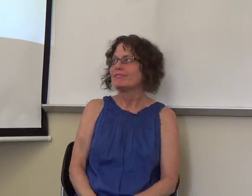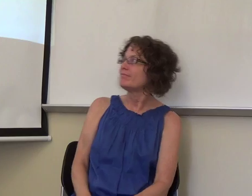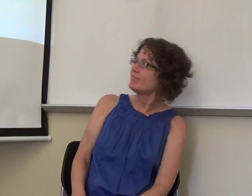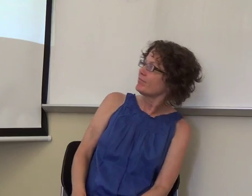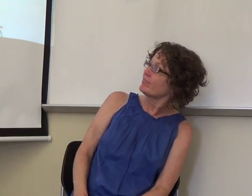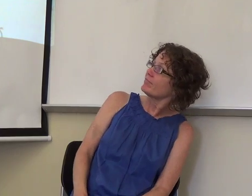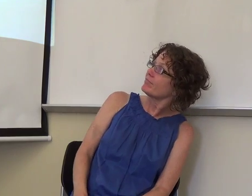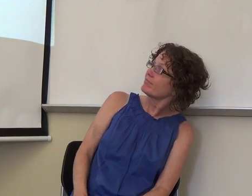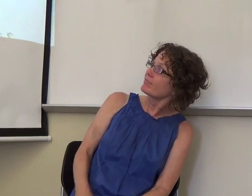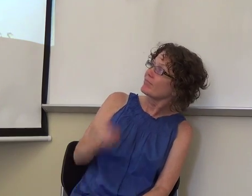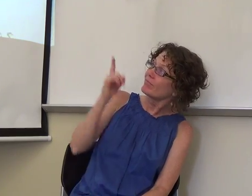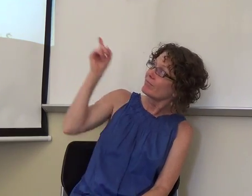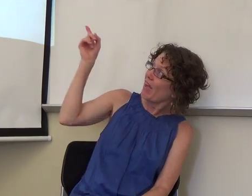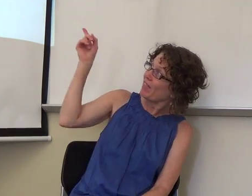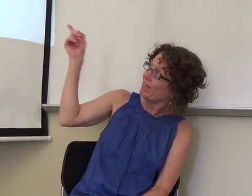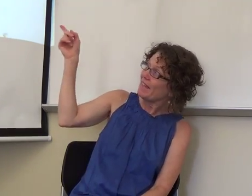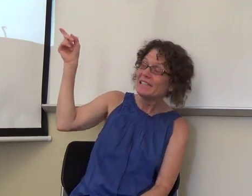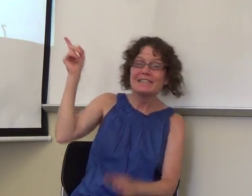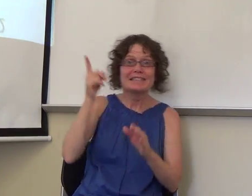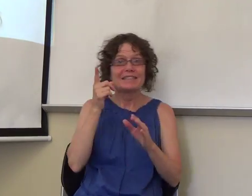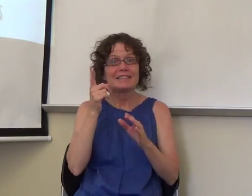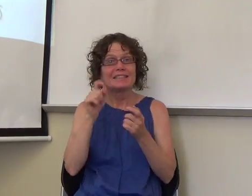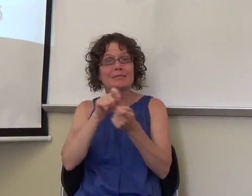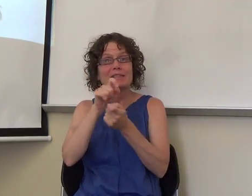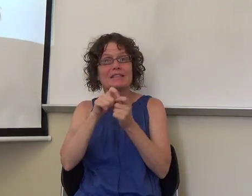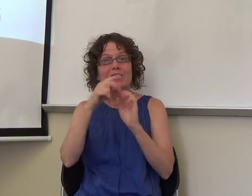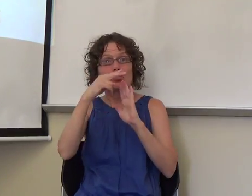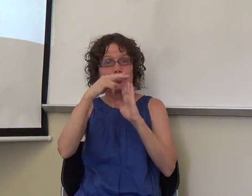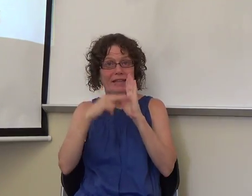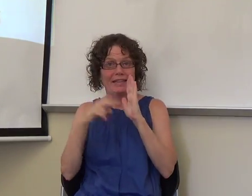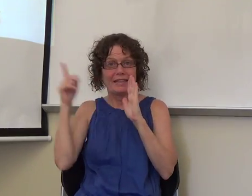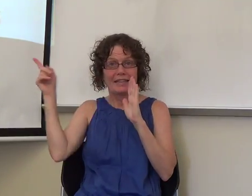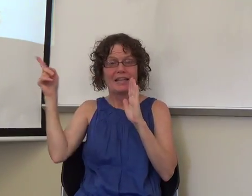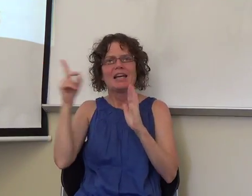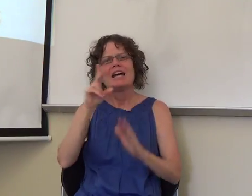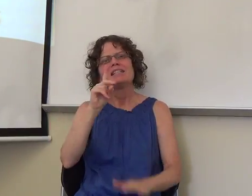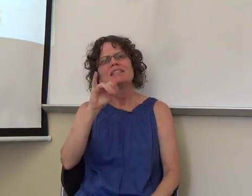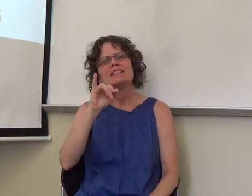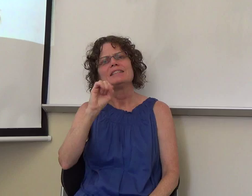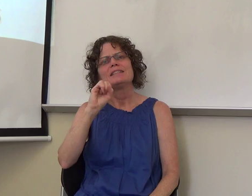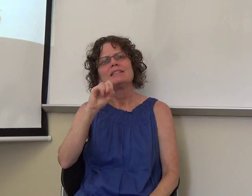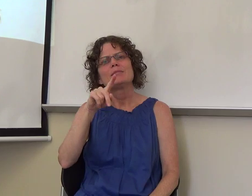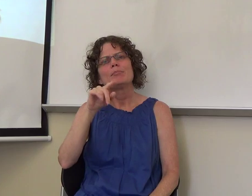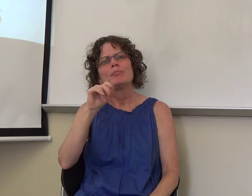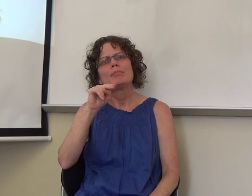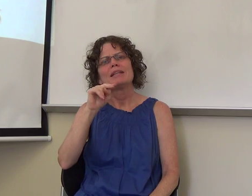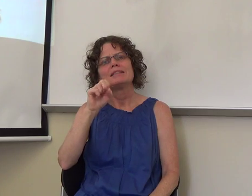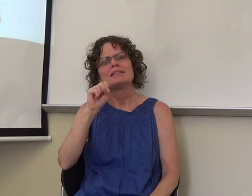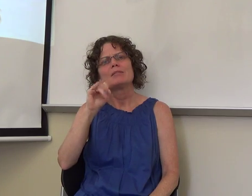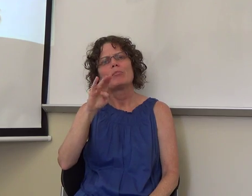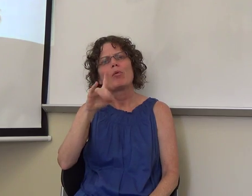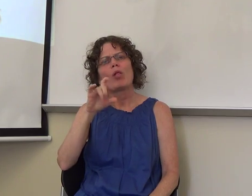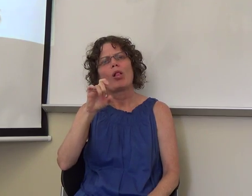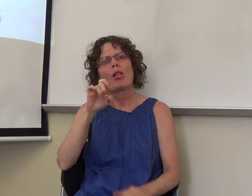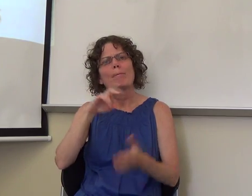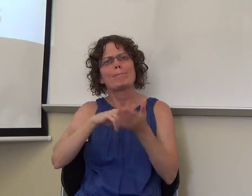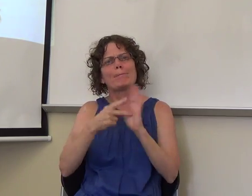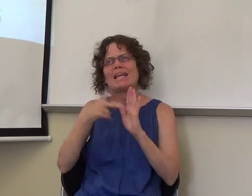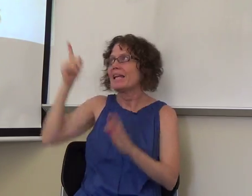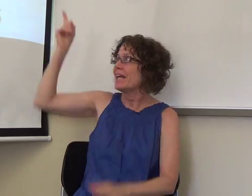this particular reading, what does dispensable mean? Like a Somebody dispense, live without and a it. dispenser?